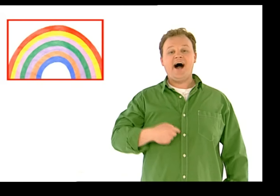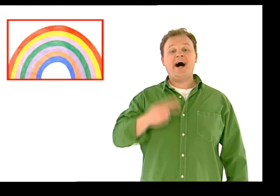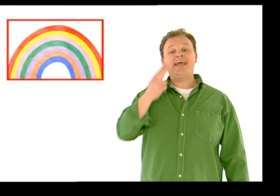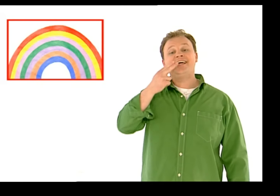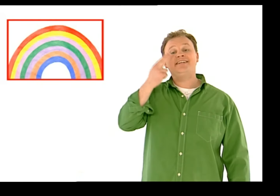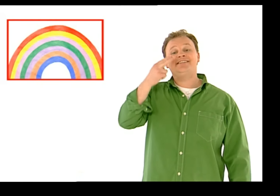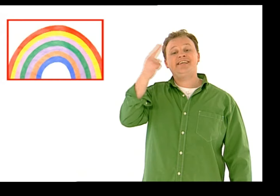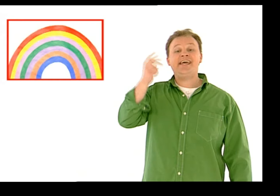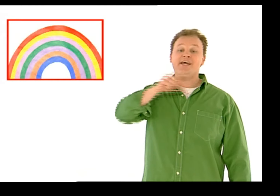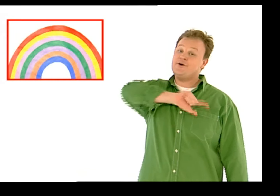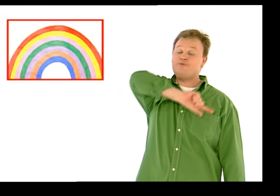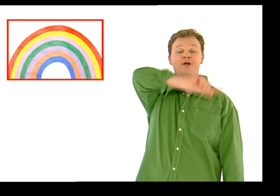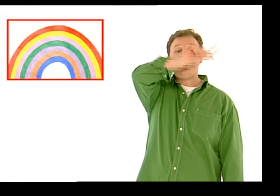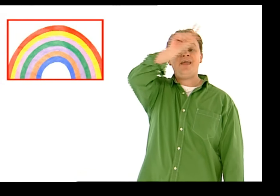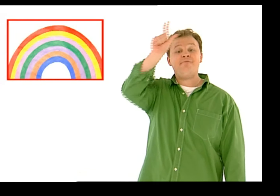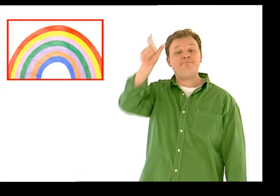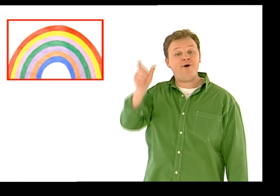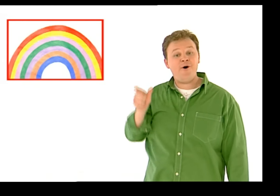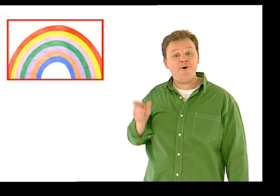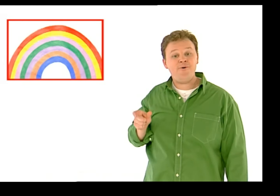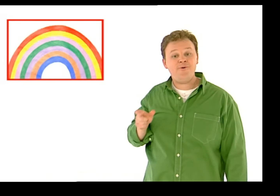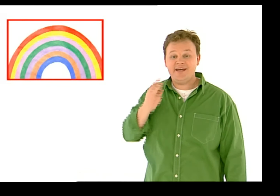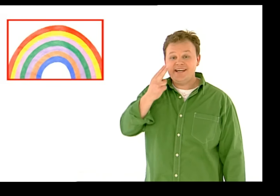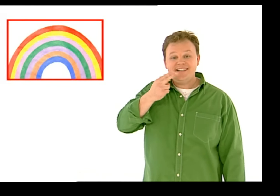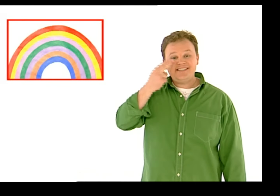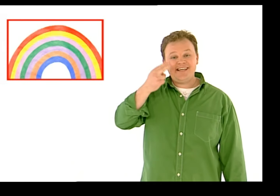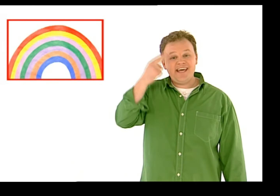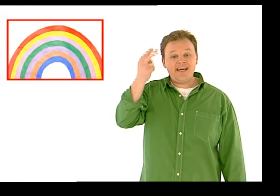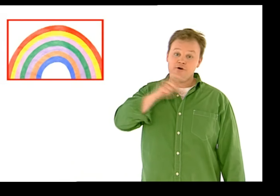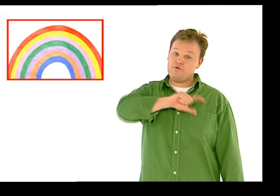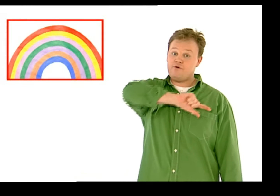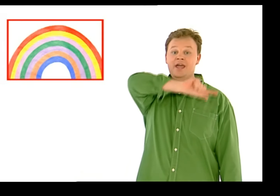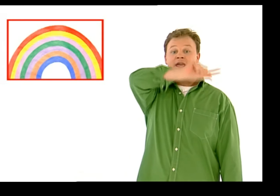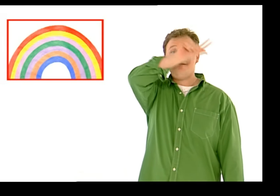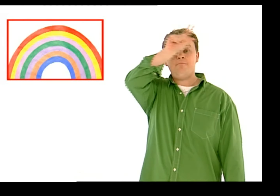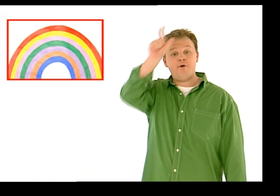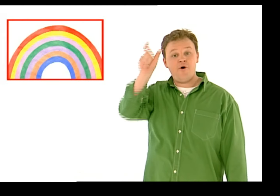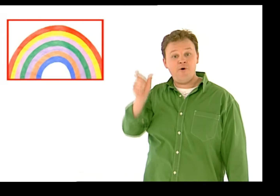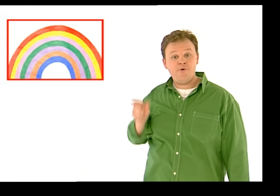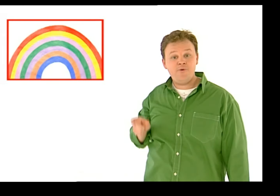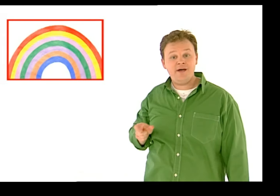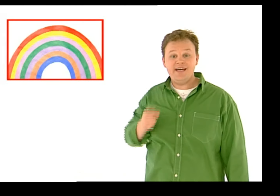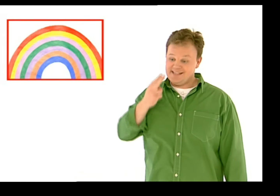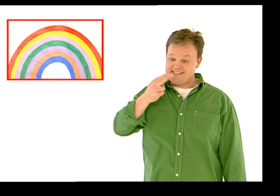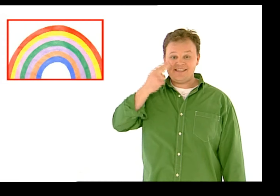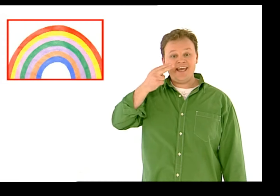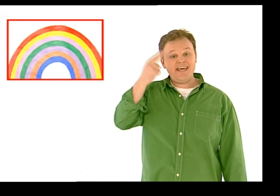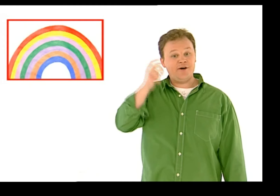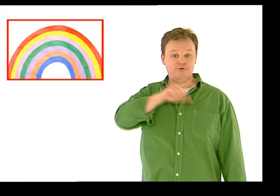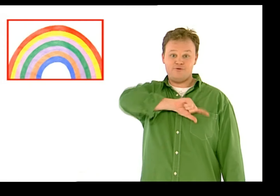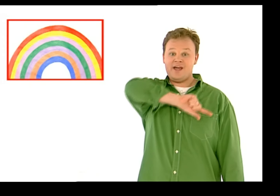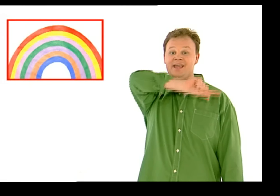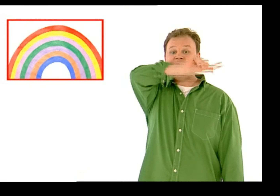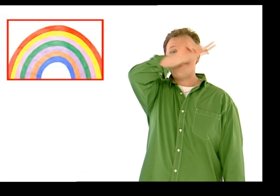I can sing a rainbow. Sing a rainbow, sing a